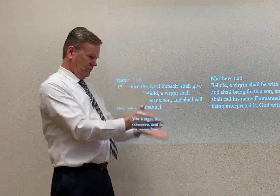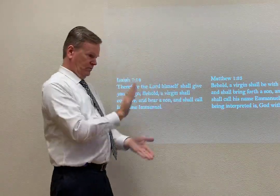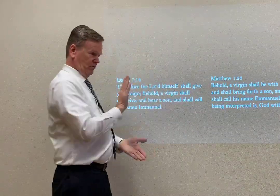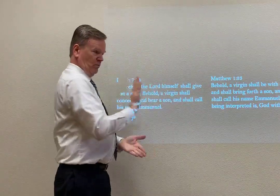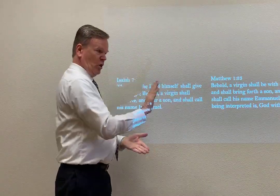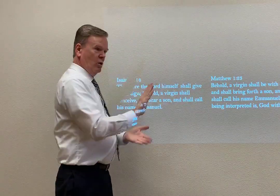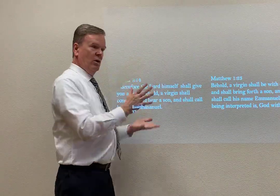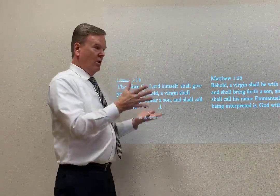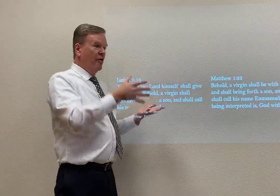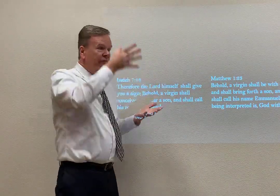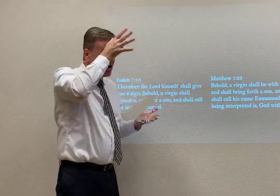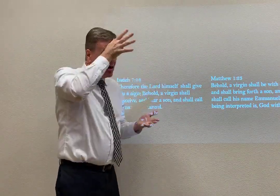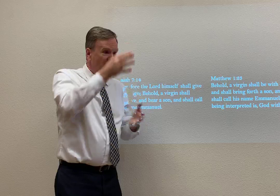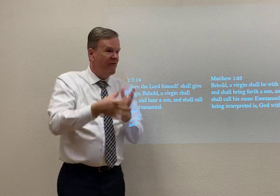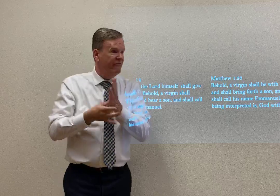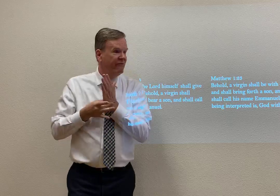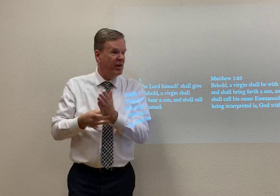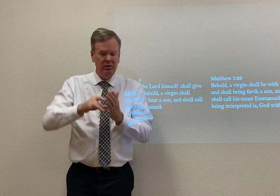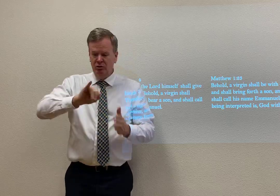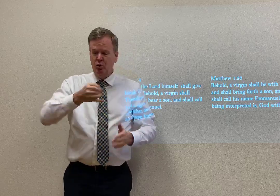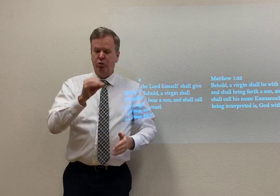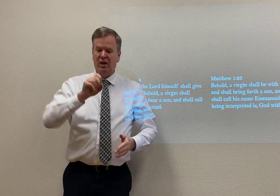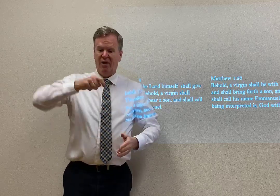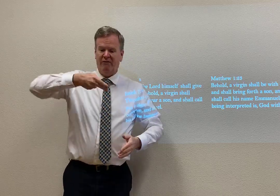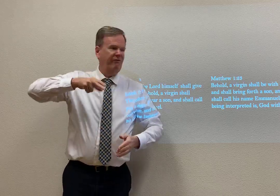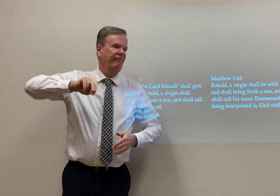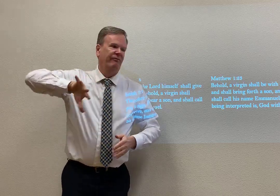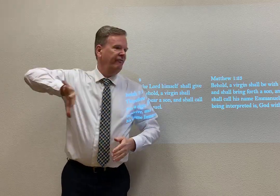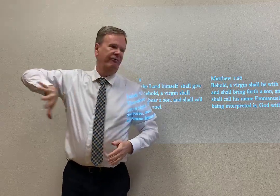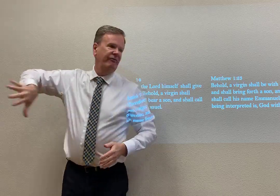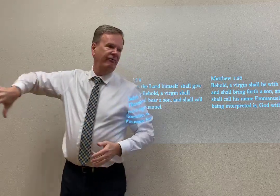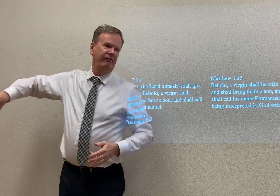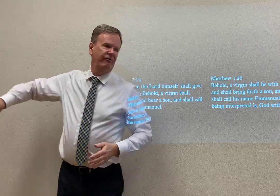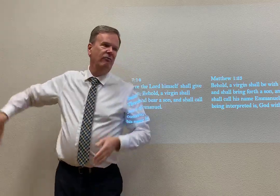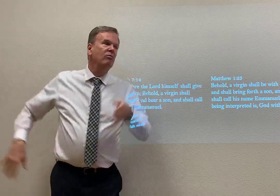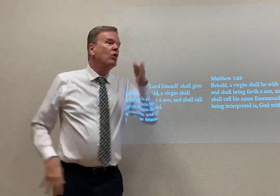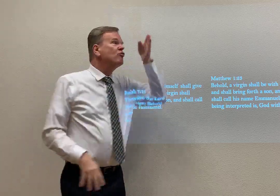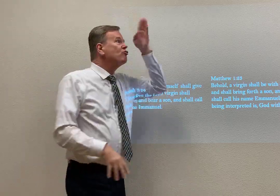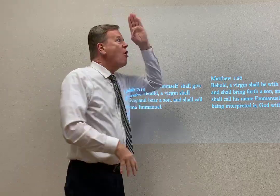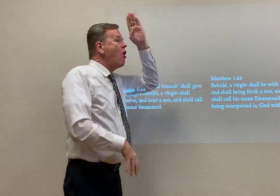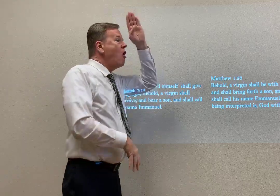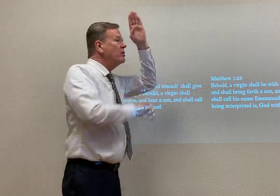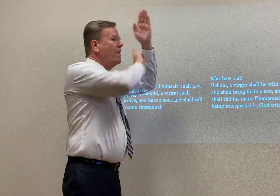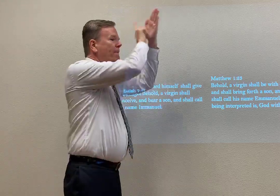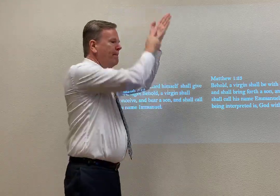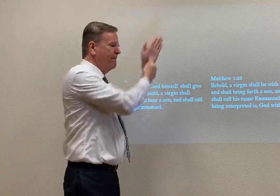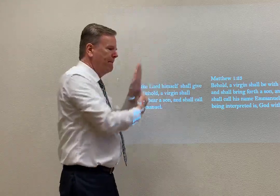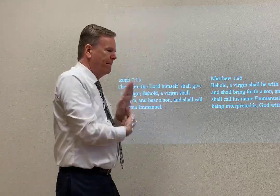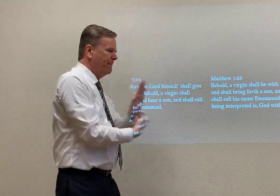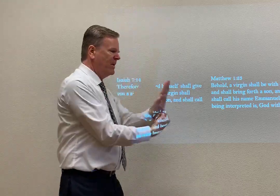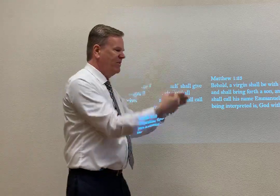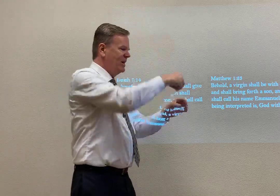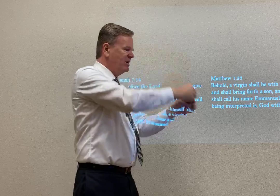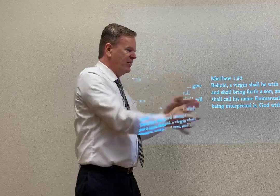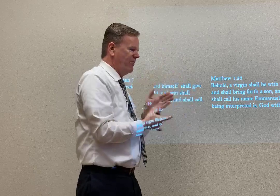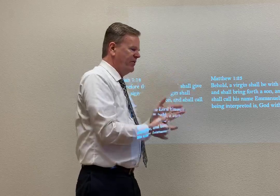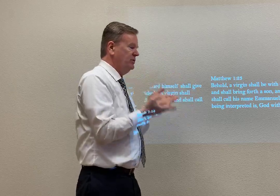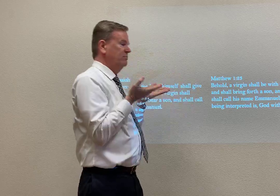that was Jesus Christ. His father was not Joseph. His father was God being manifested in the